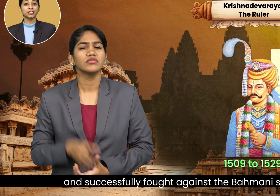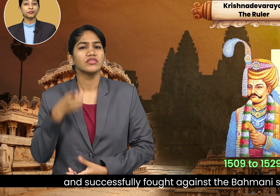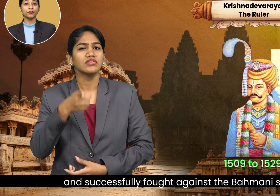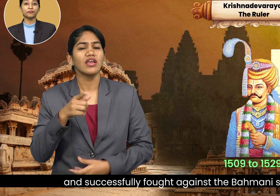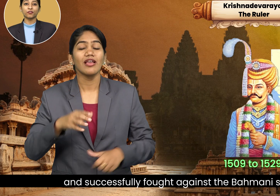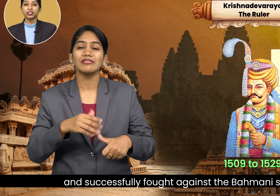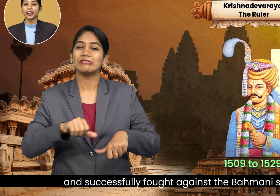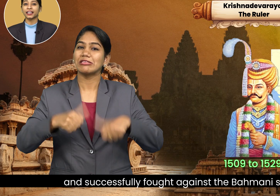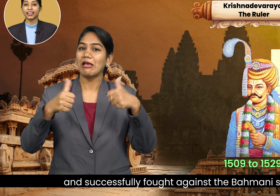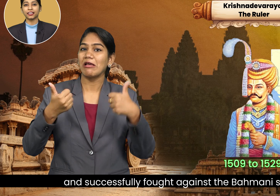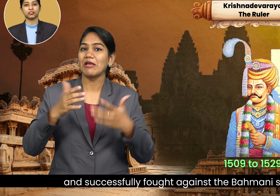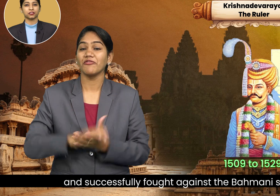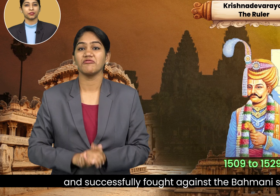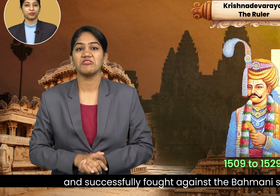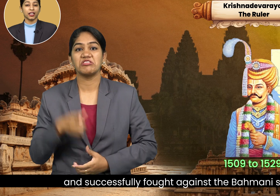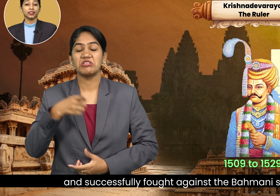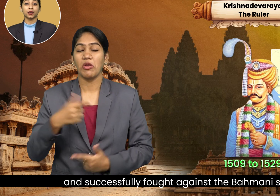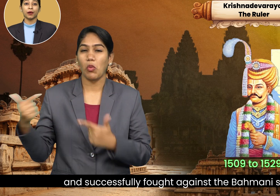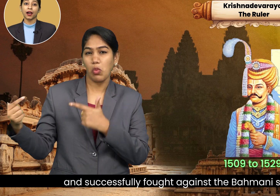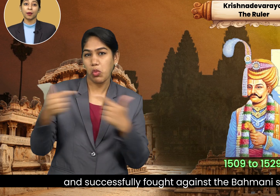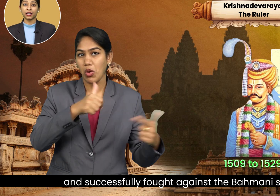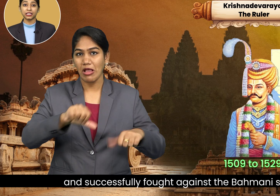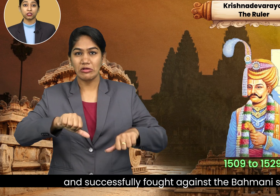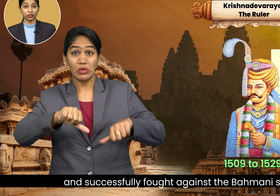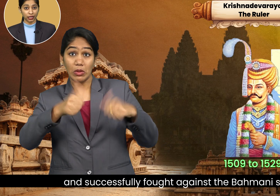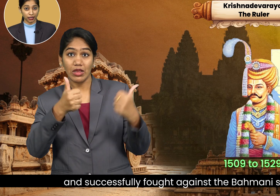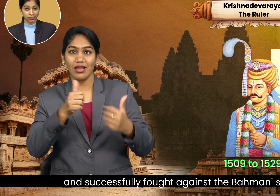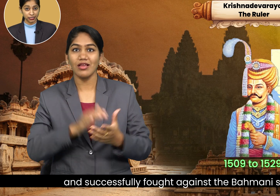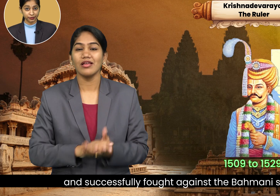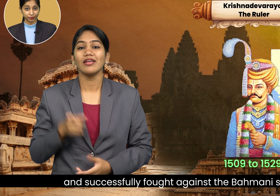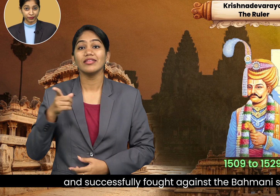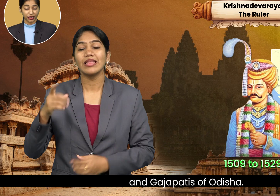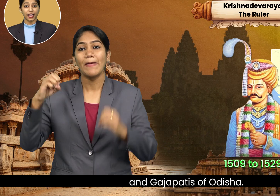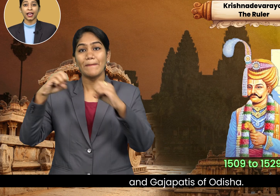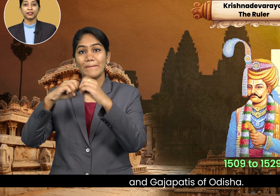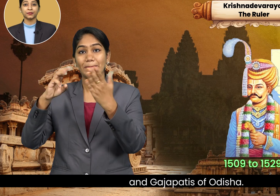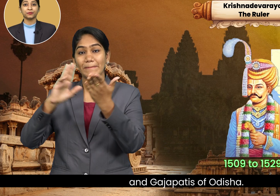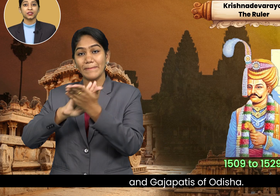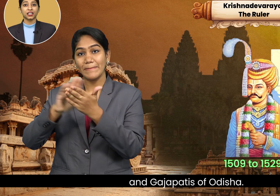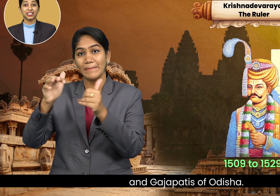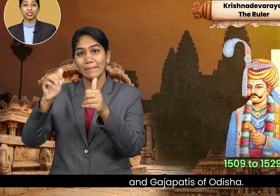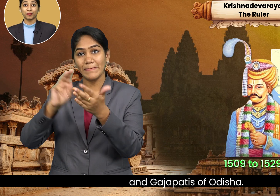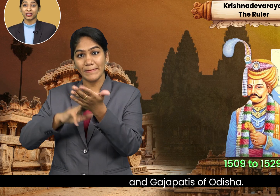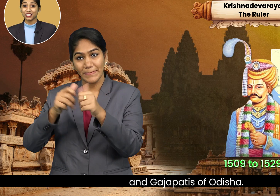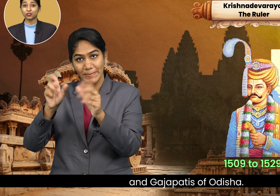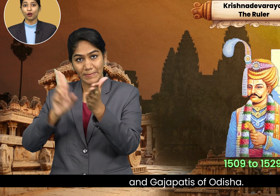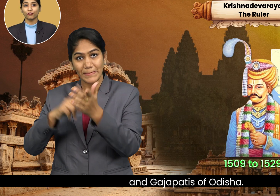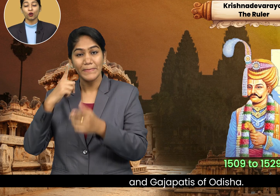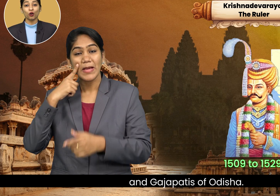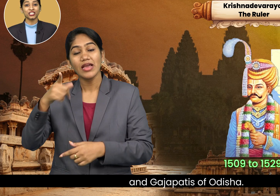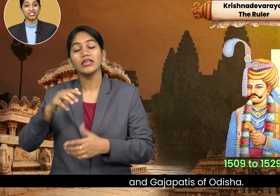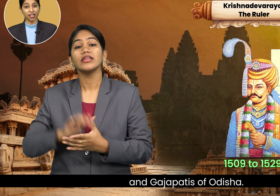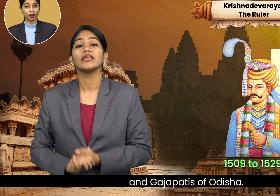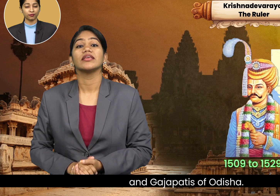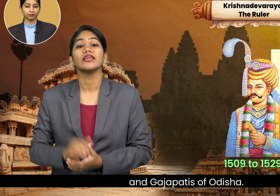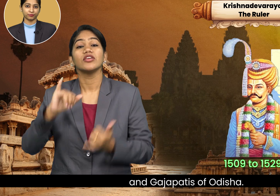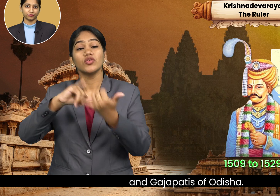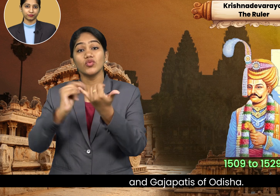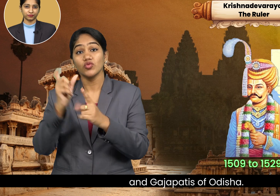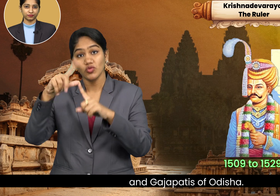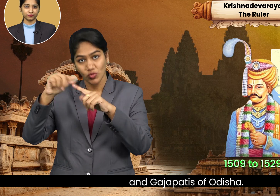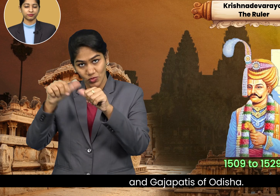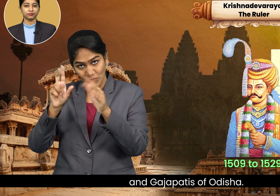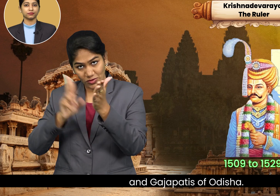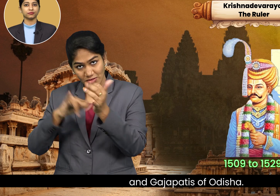and successfully fought against the Bahamani sultans and Gajapatis of Odisha.